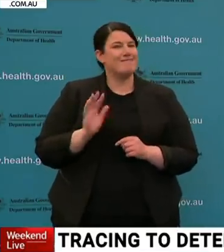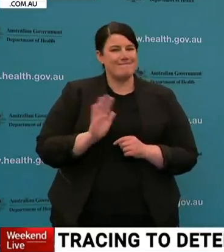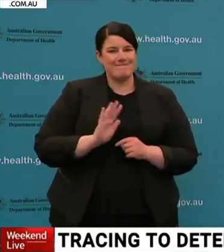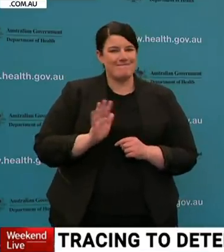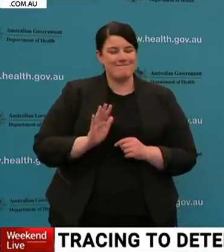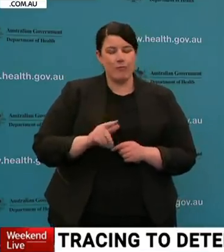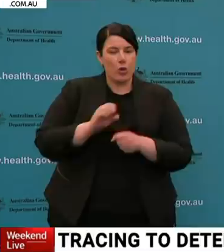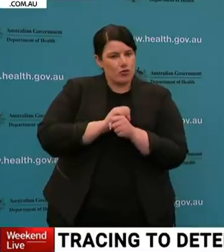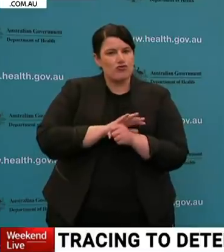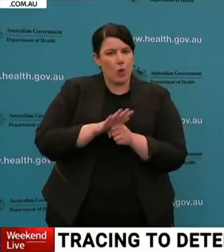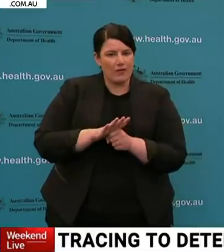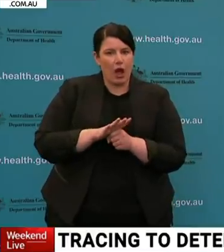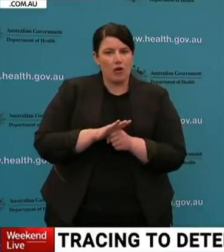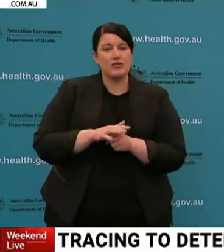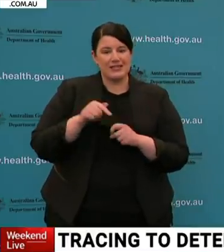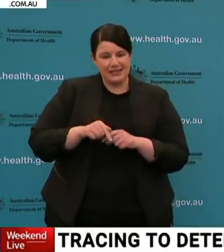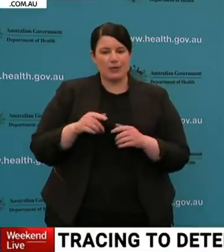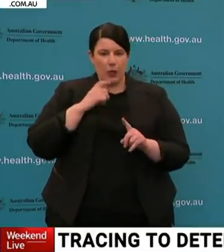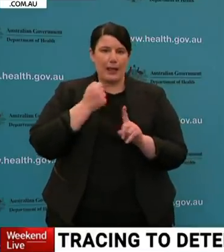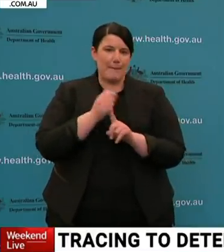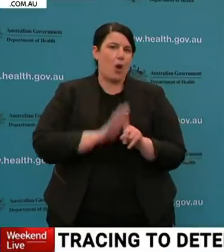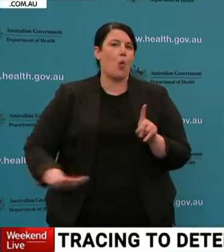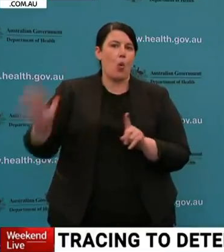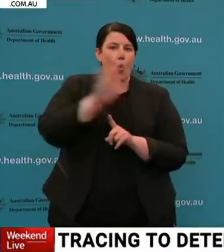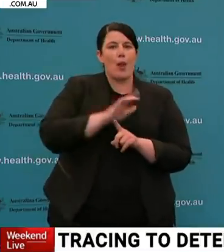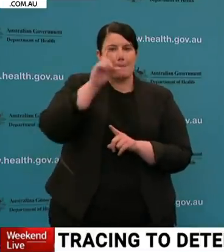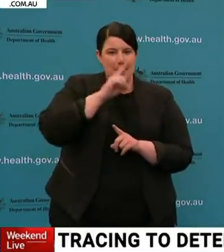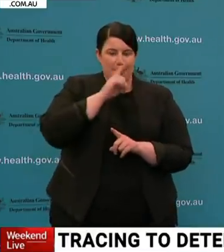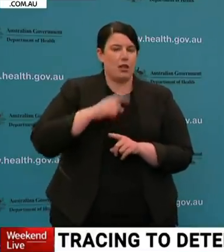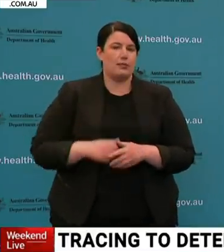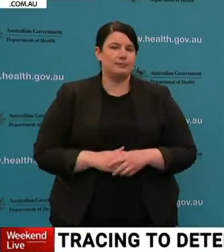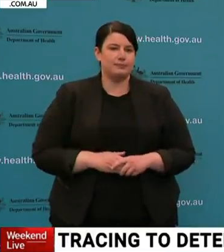This is a national problem, and so we need to deal with it with those national solutions.